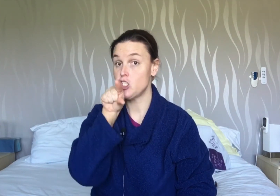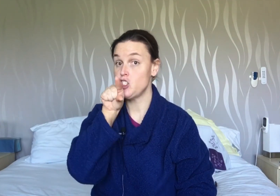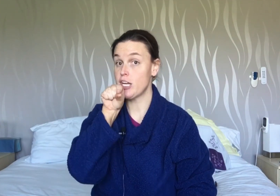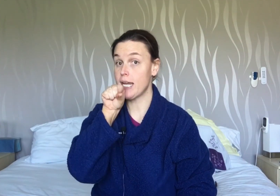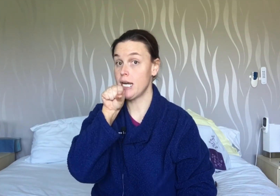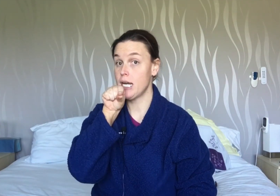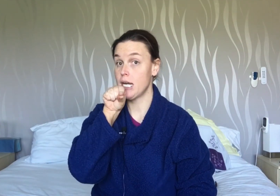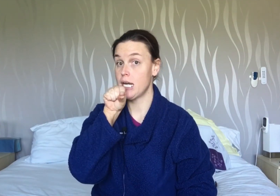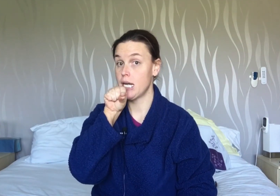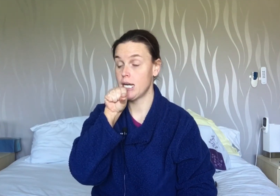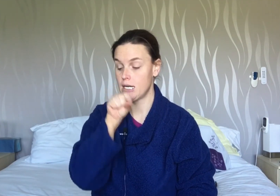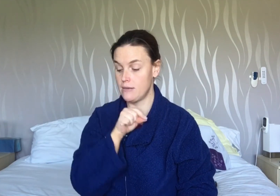Chicken.